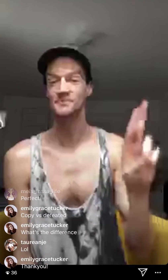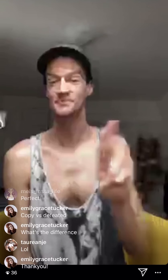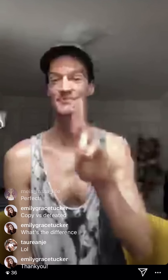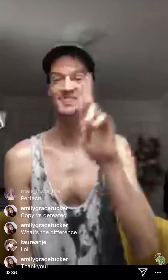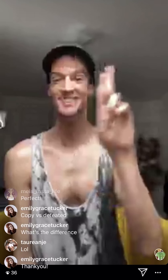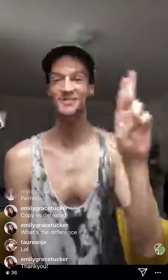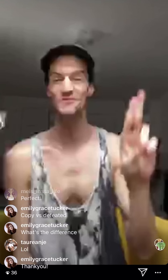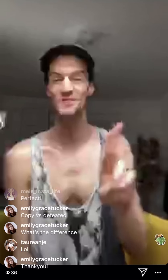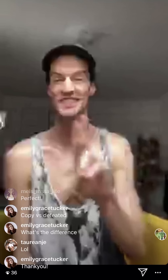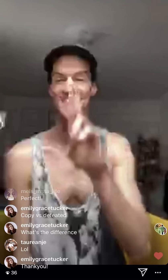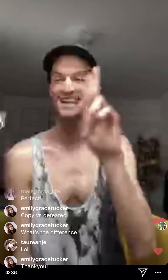Just reviewing these signs.